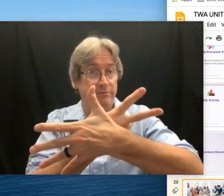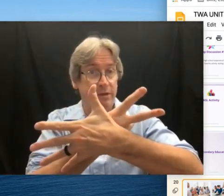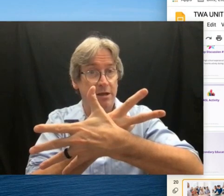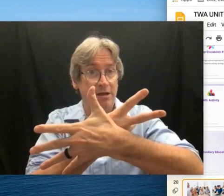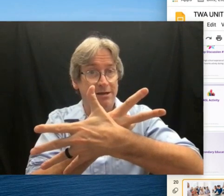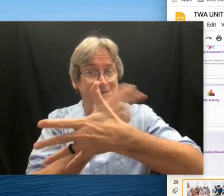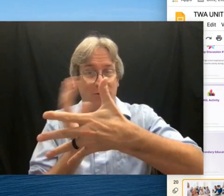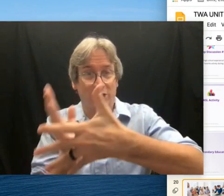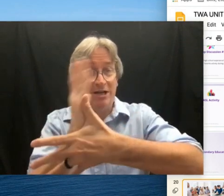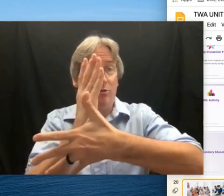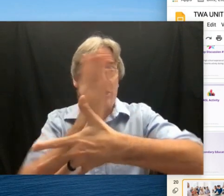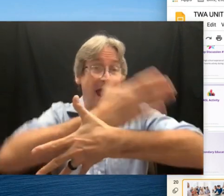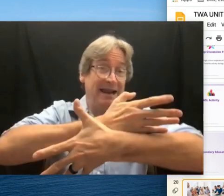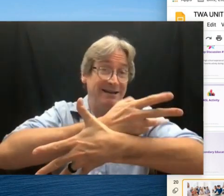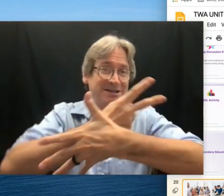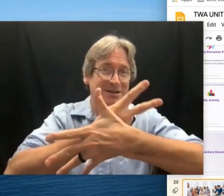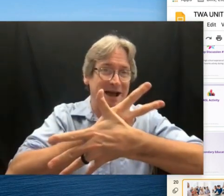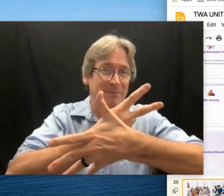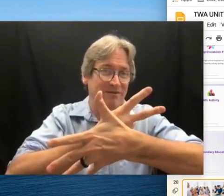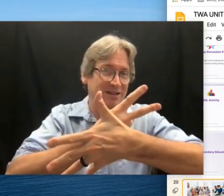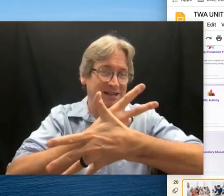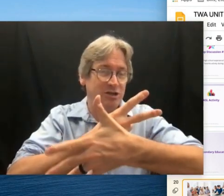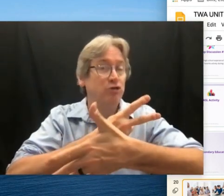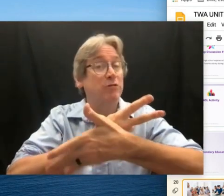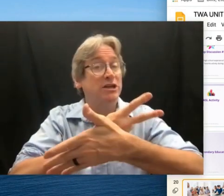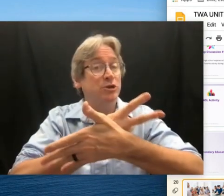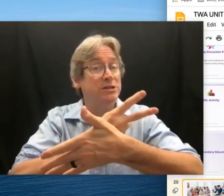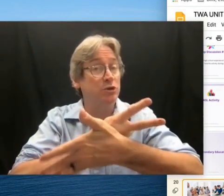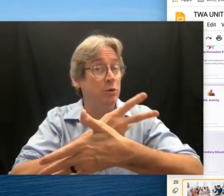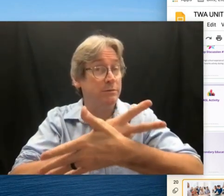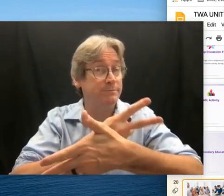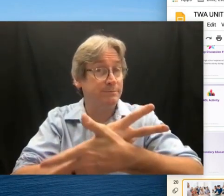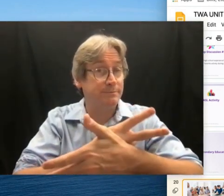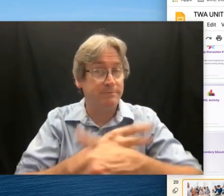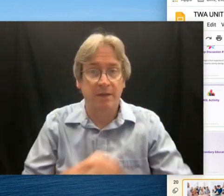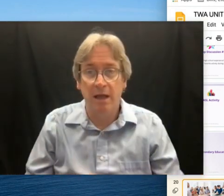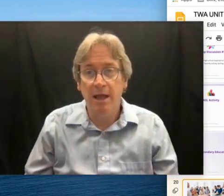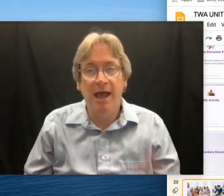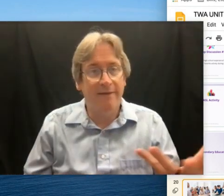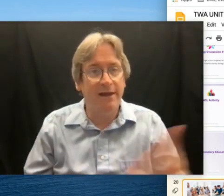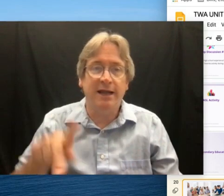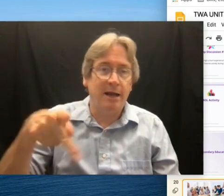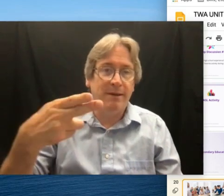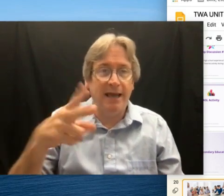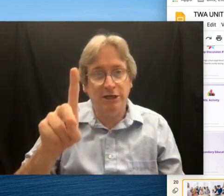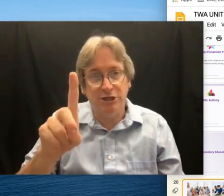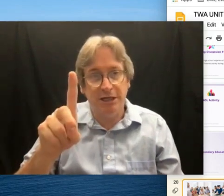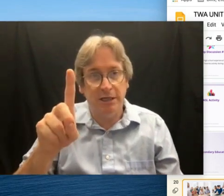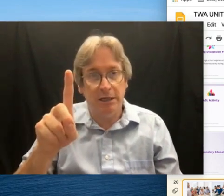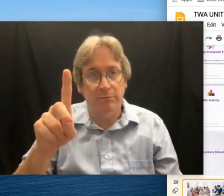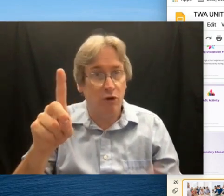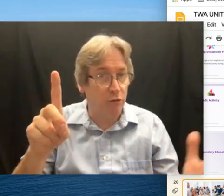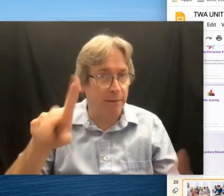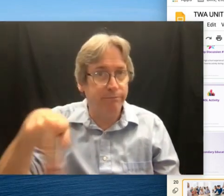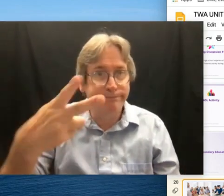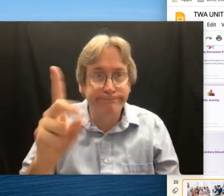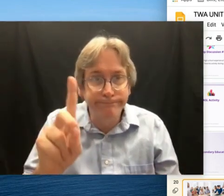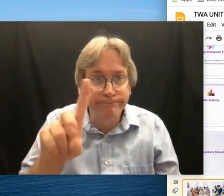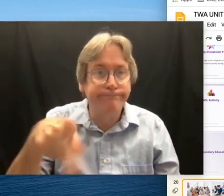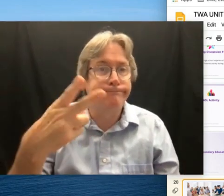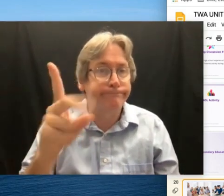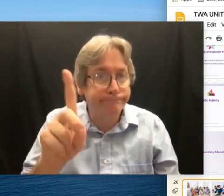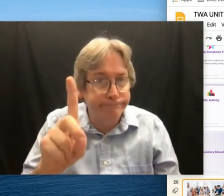years. So we're adding to the top of the list, graduate school. And then like a PhD program.